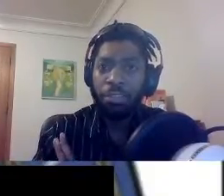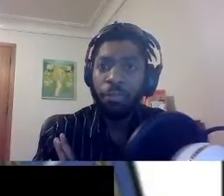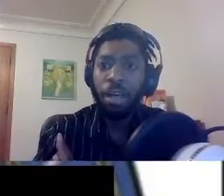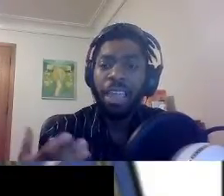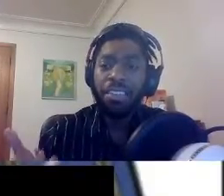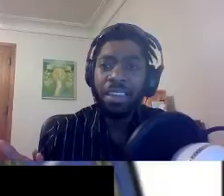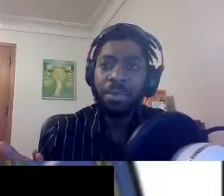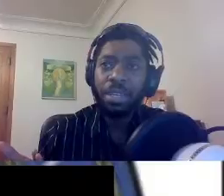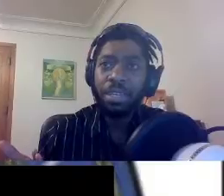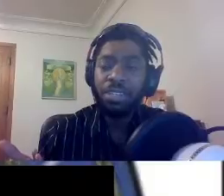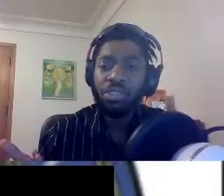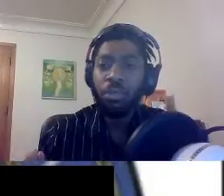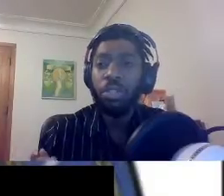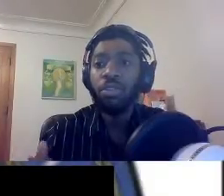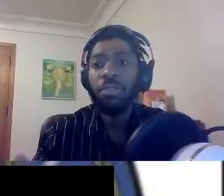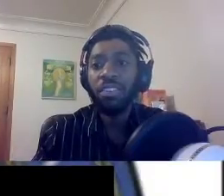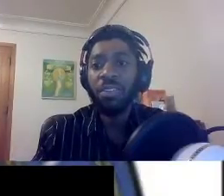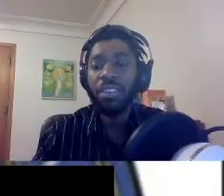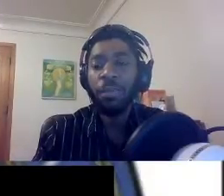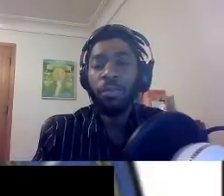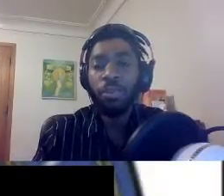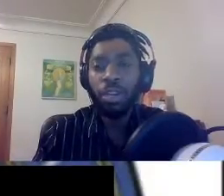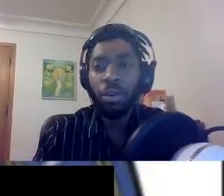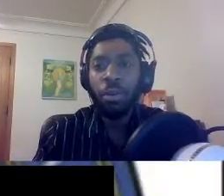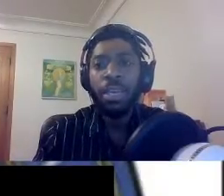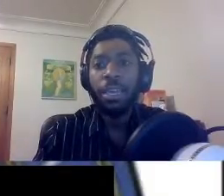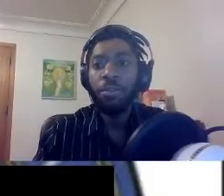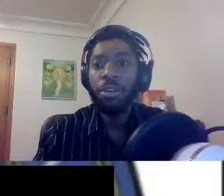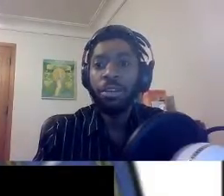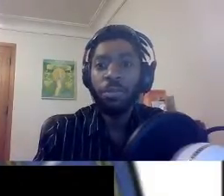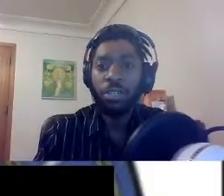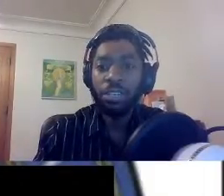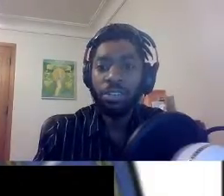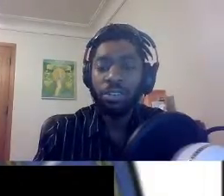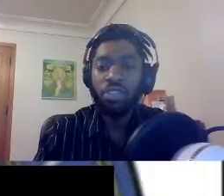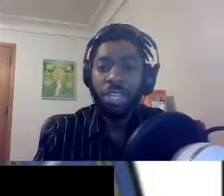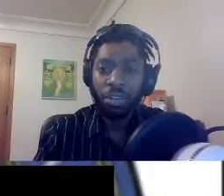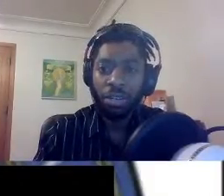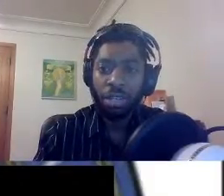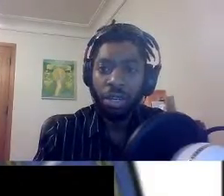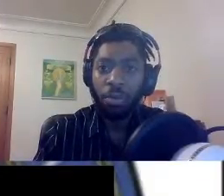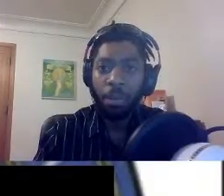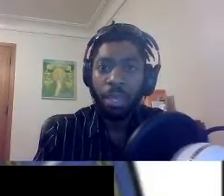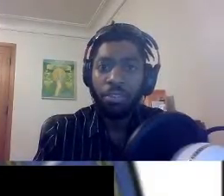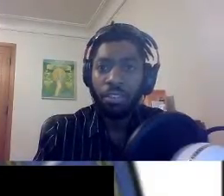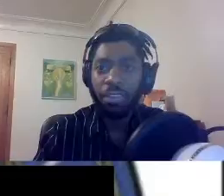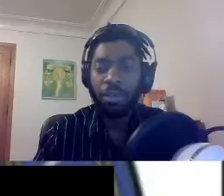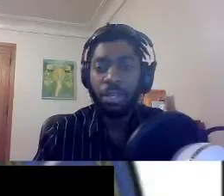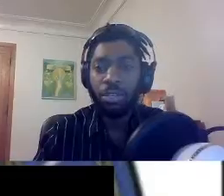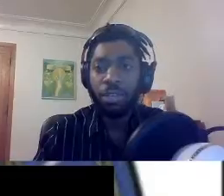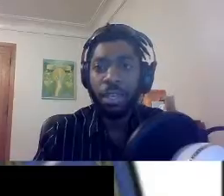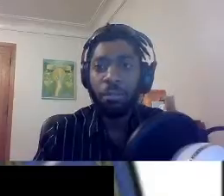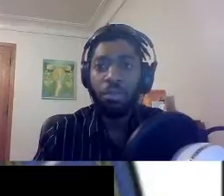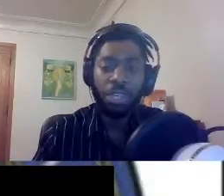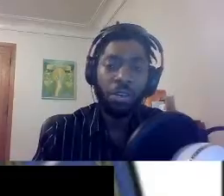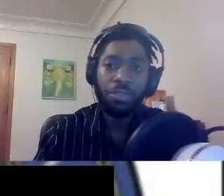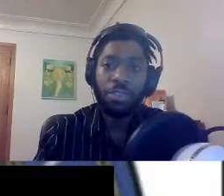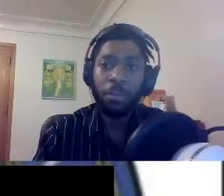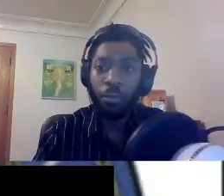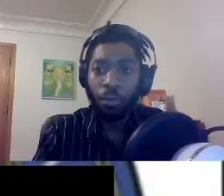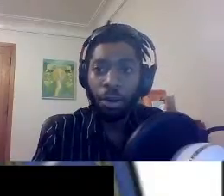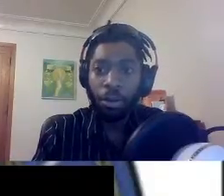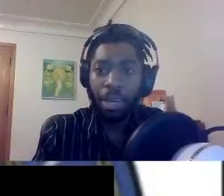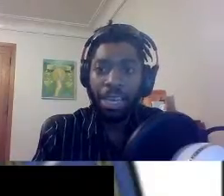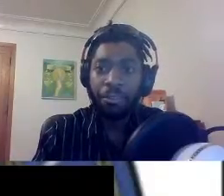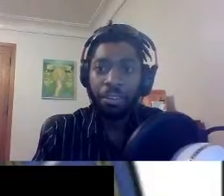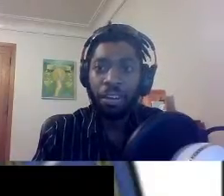pool. As last time I checked, when you're physically in the pool, no. And when you're at your chair, no. It's just kind of when you're like moving over to the